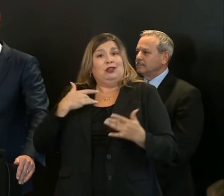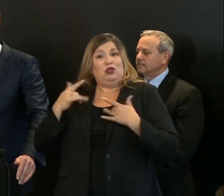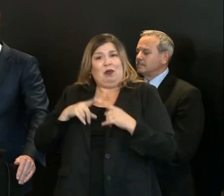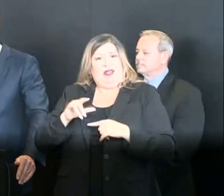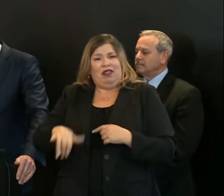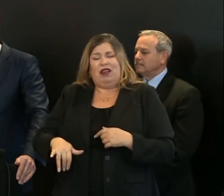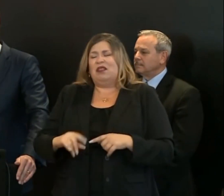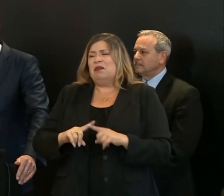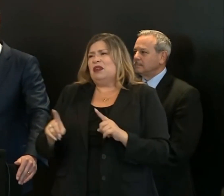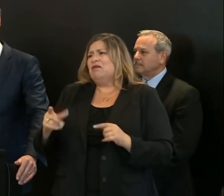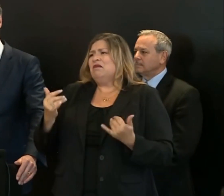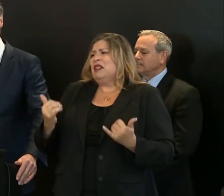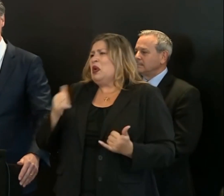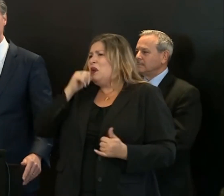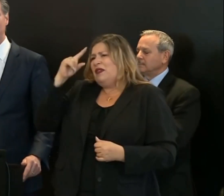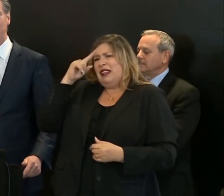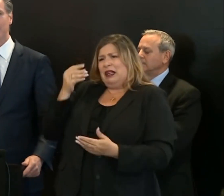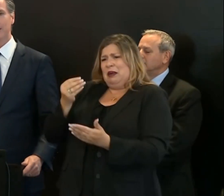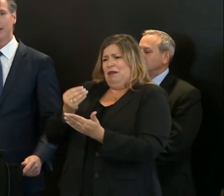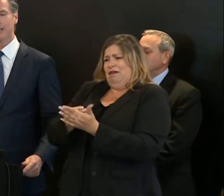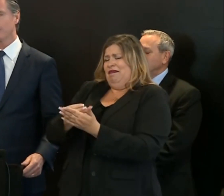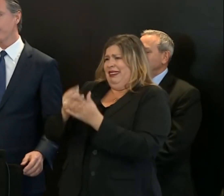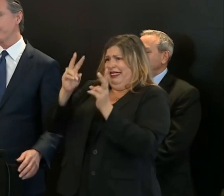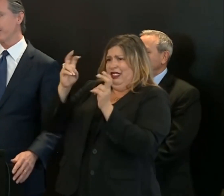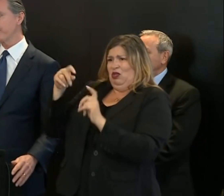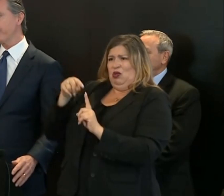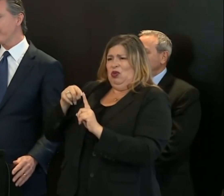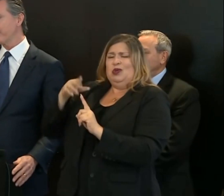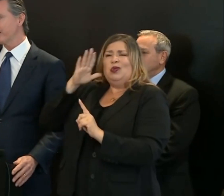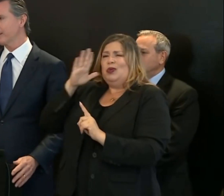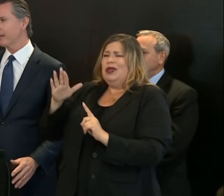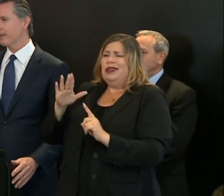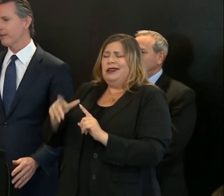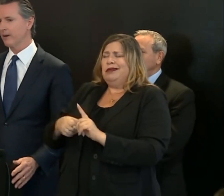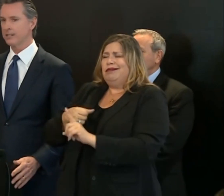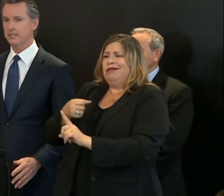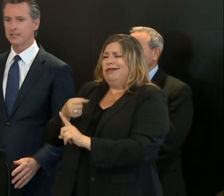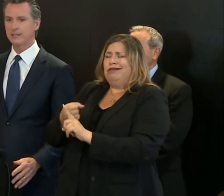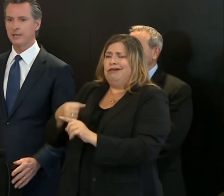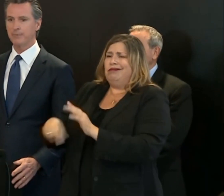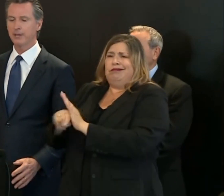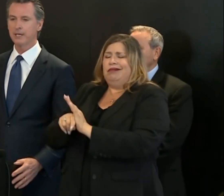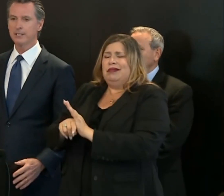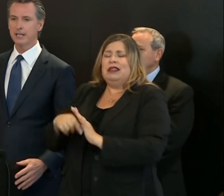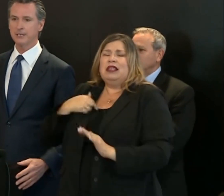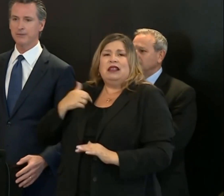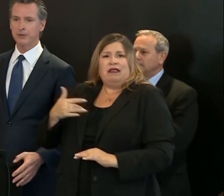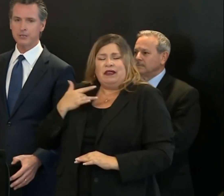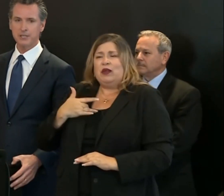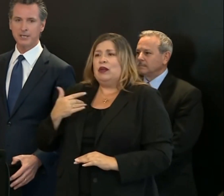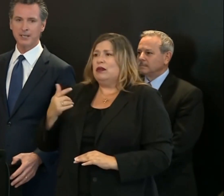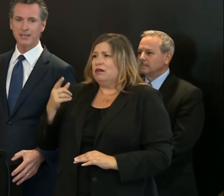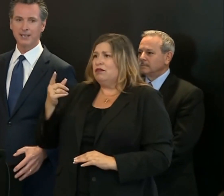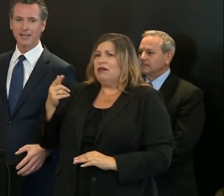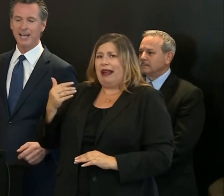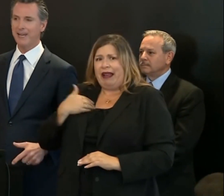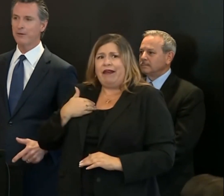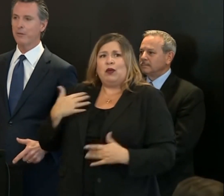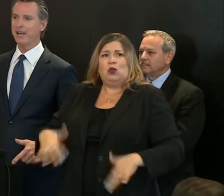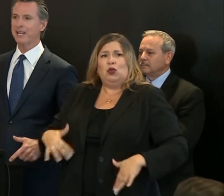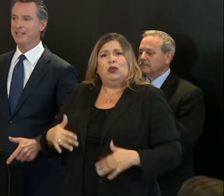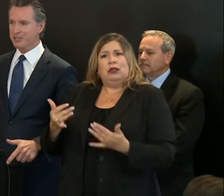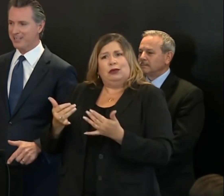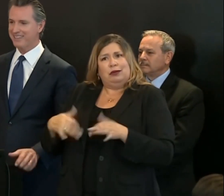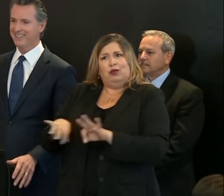I don't think the issue of money now is going to be an impediment. I think there is a deep sense of urgency